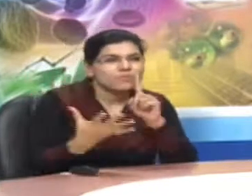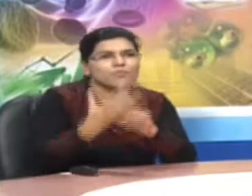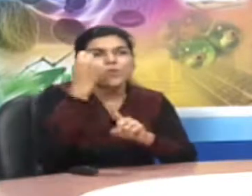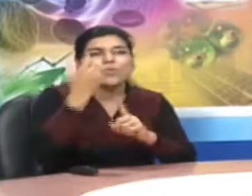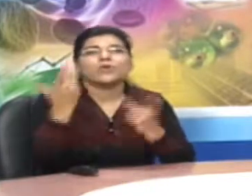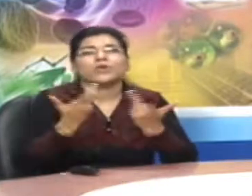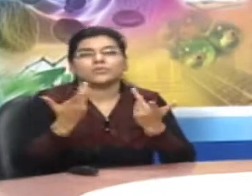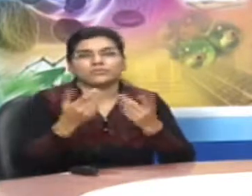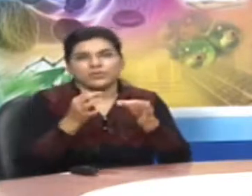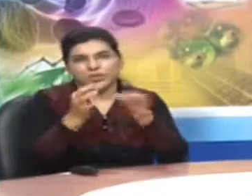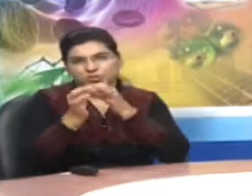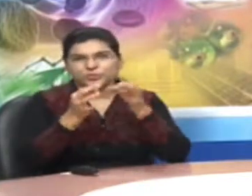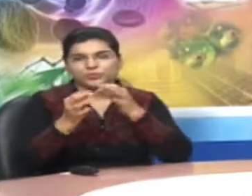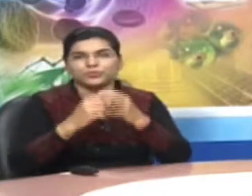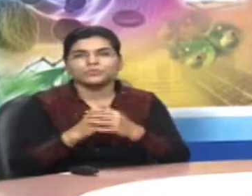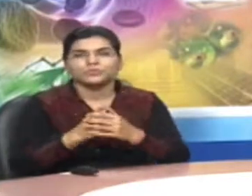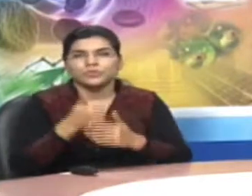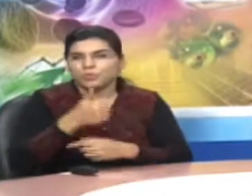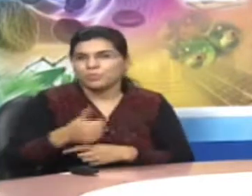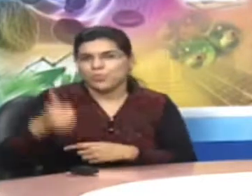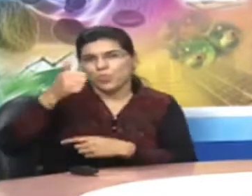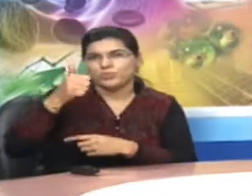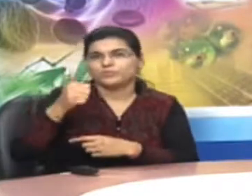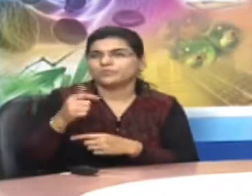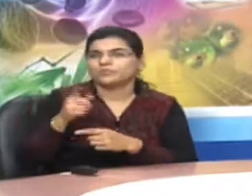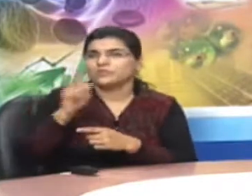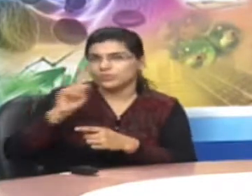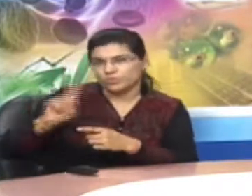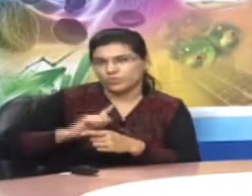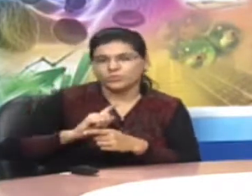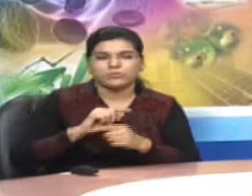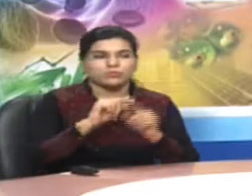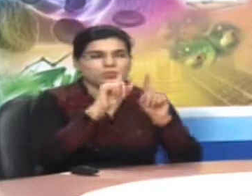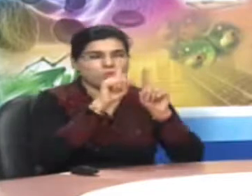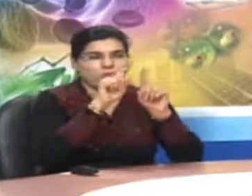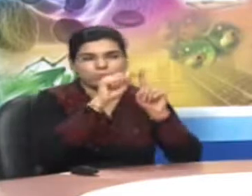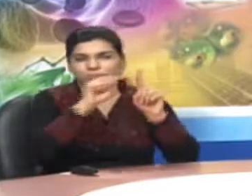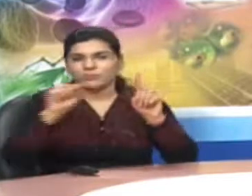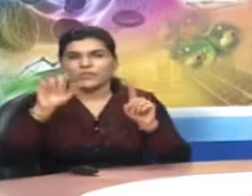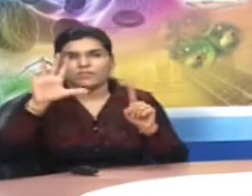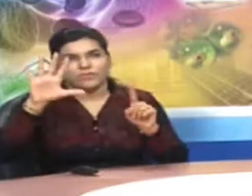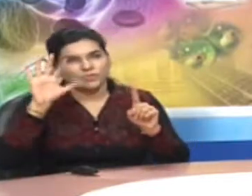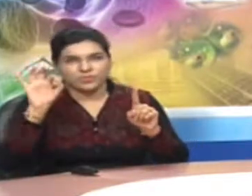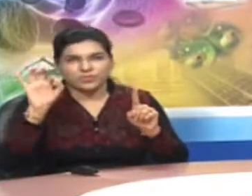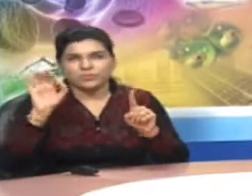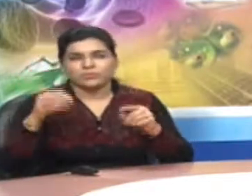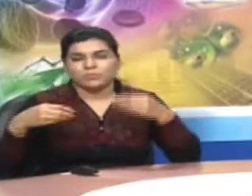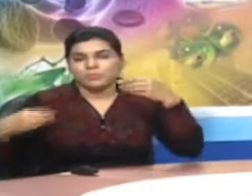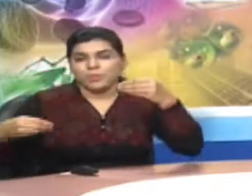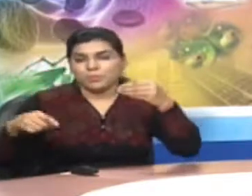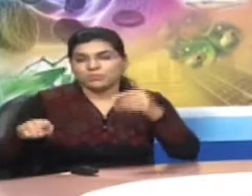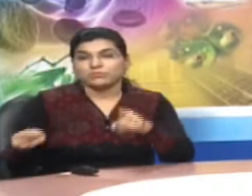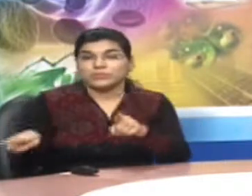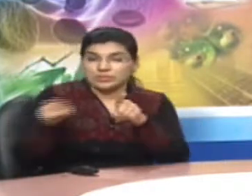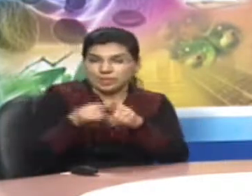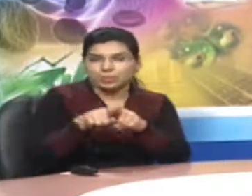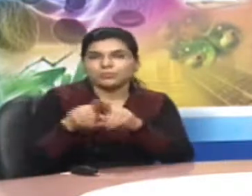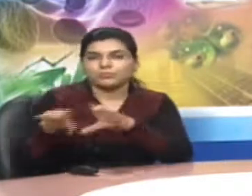How do we replace the fonts? This can be accomplished quickly